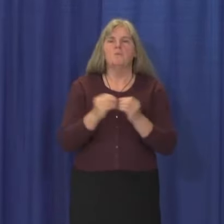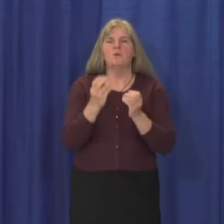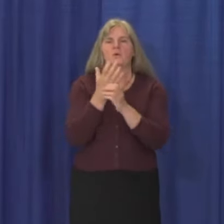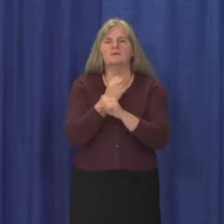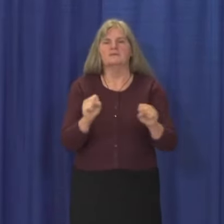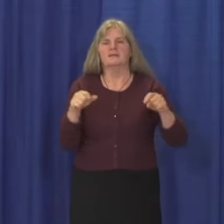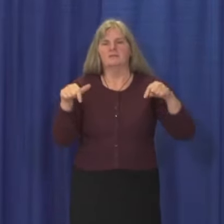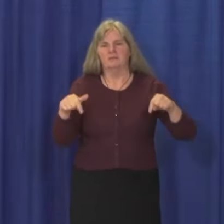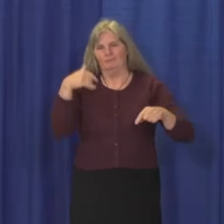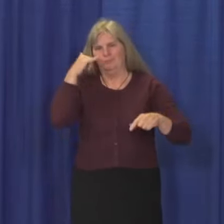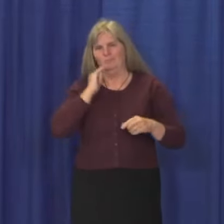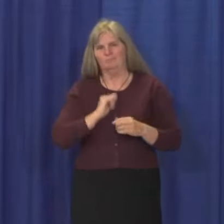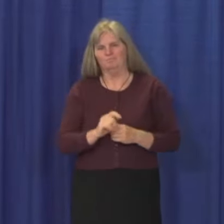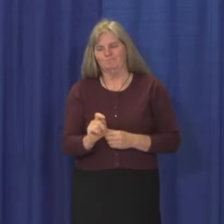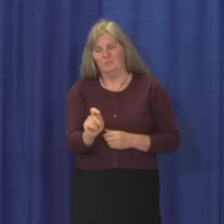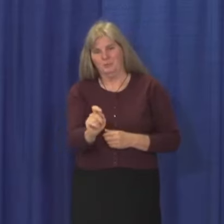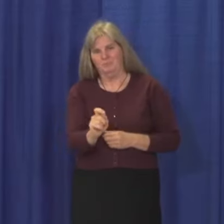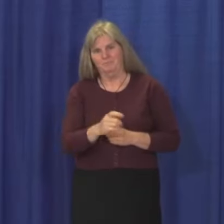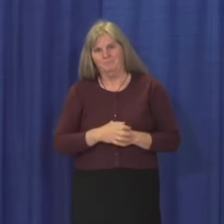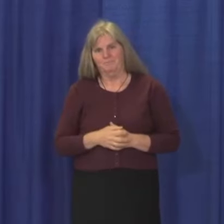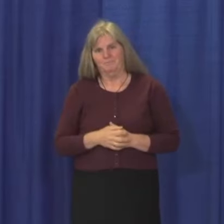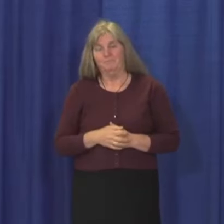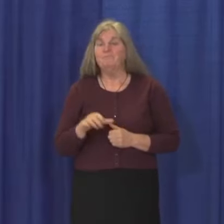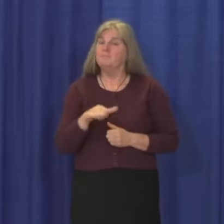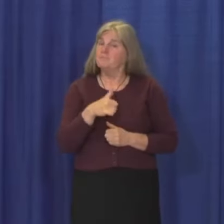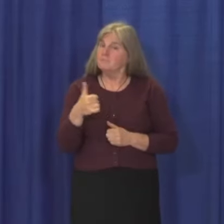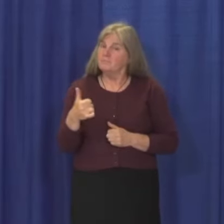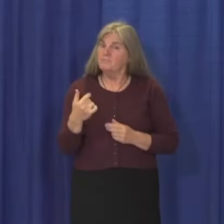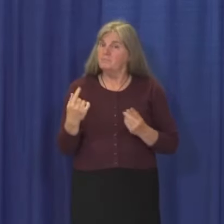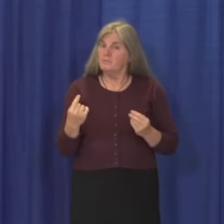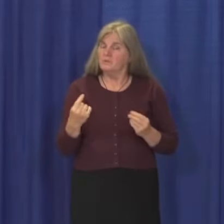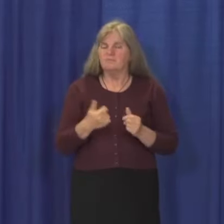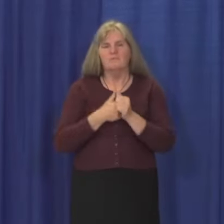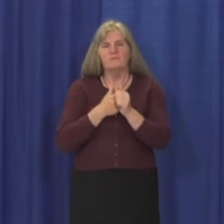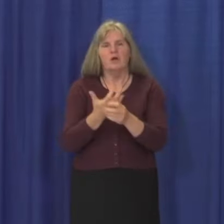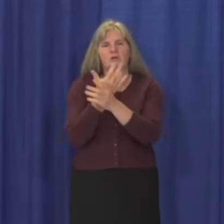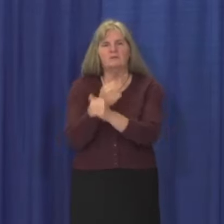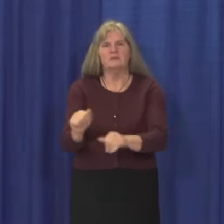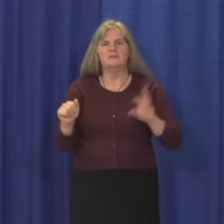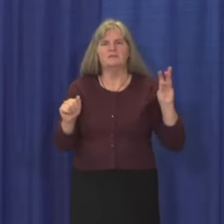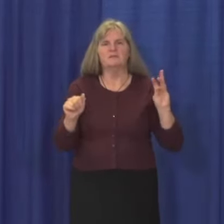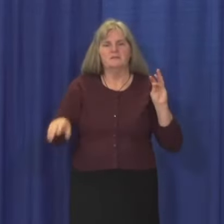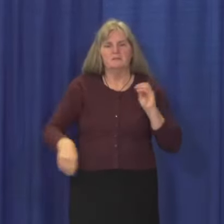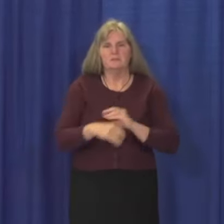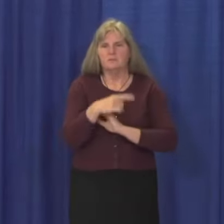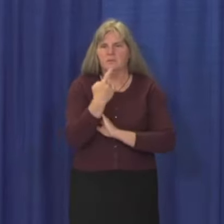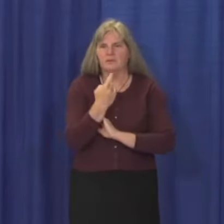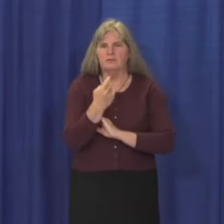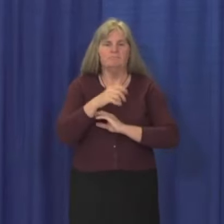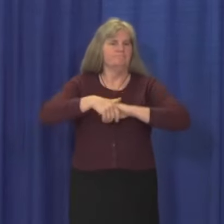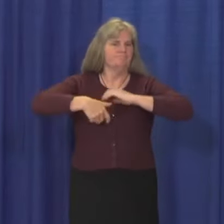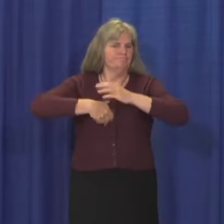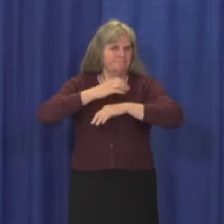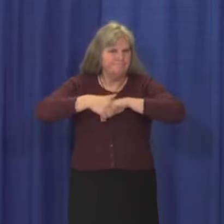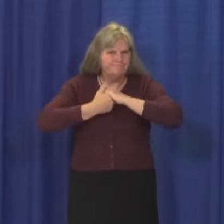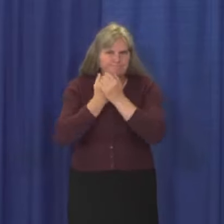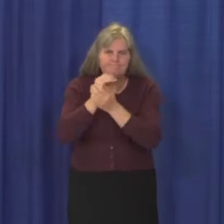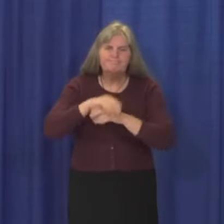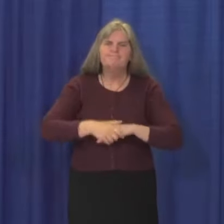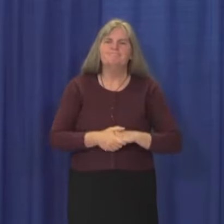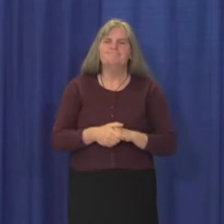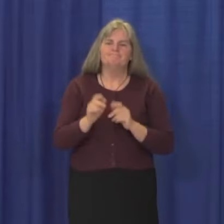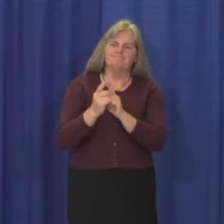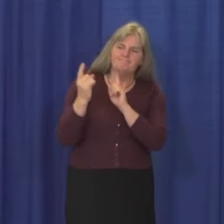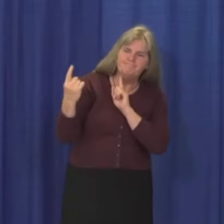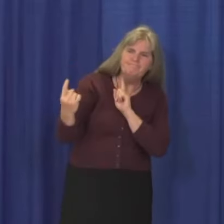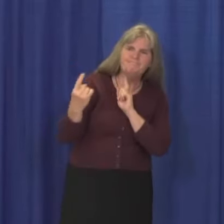be. Other important steps, following the Safe 6+1, washing your hands often, maintaining